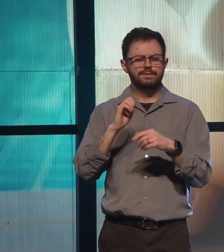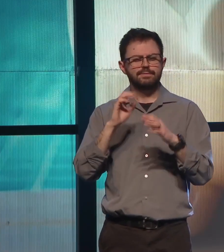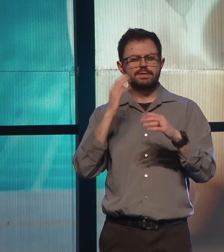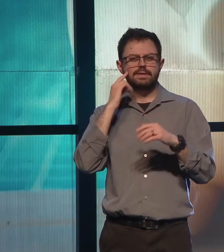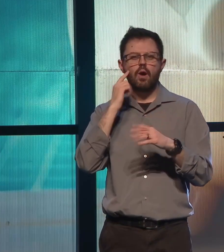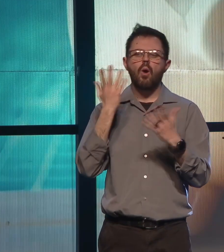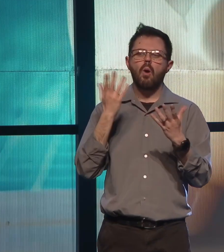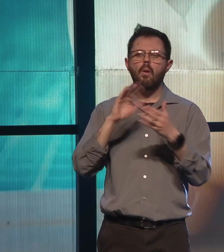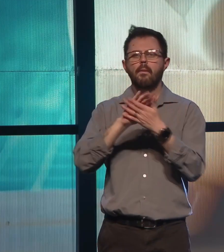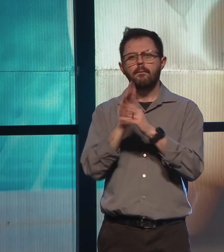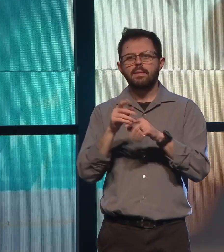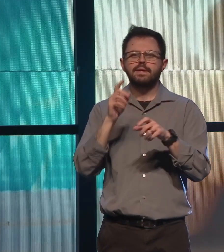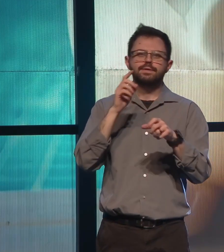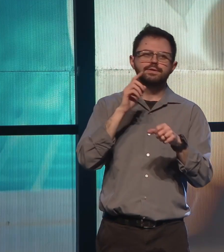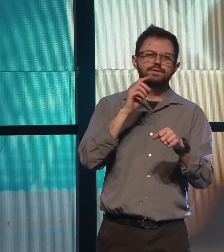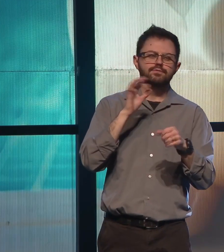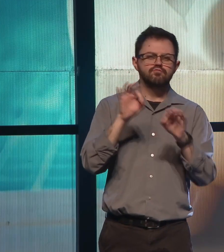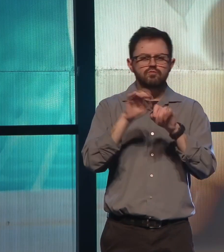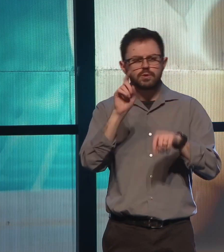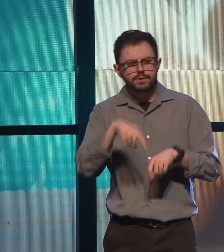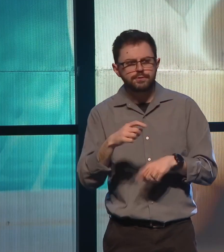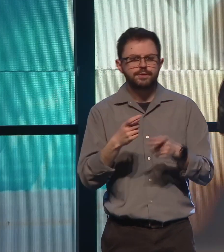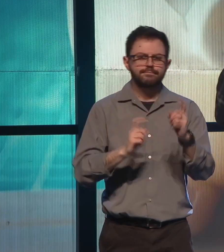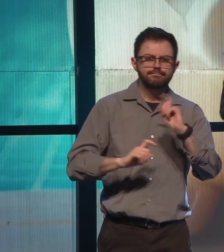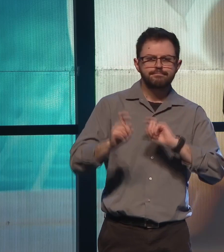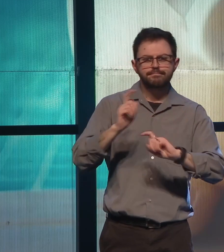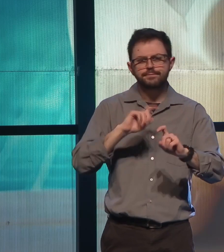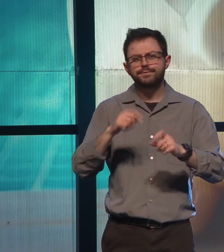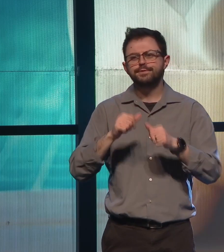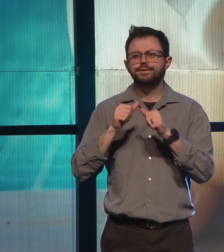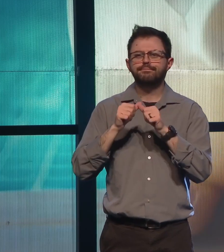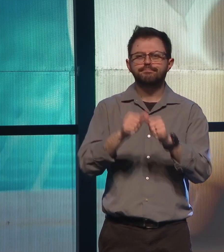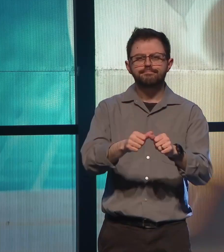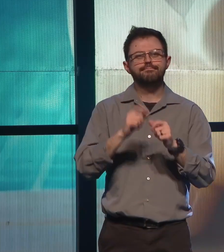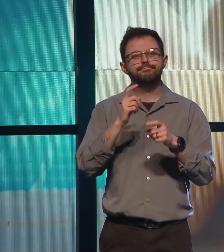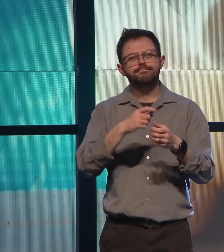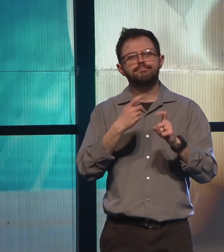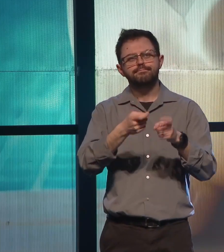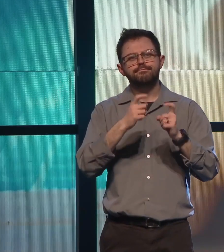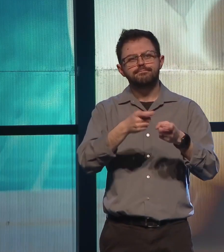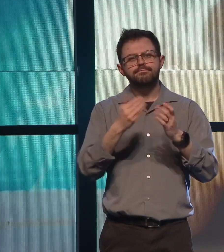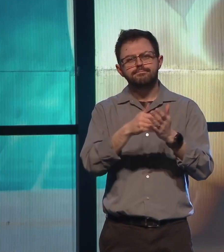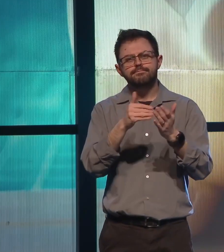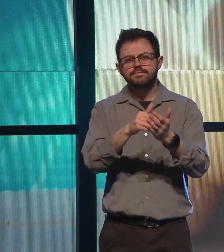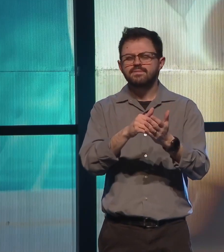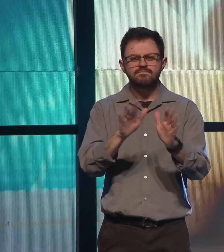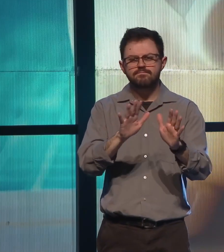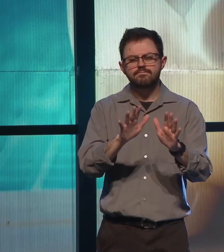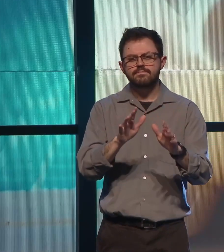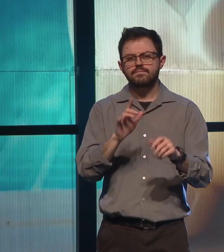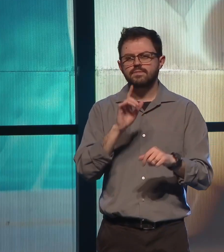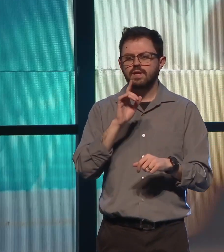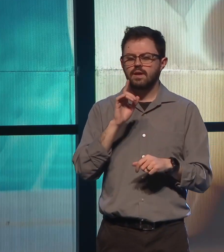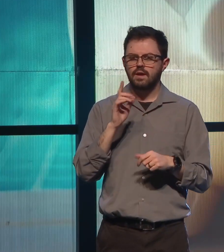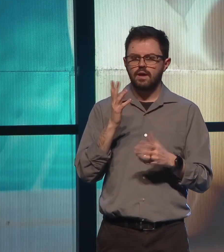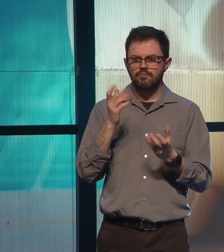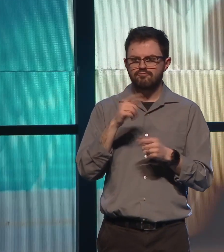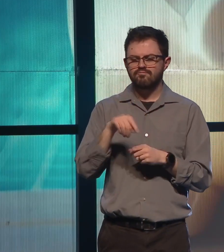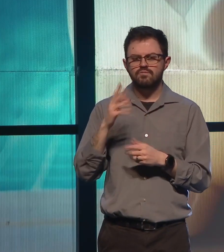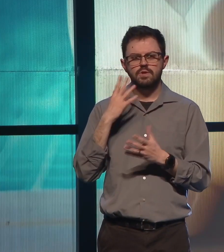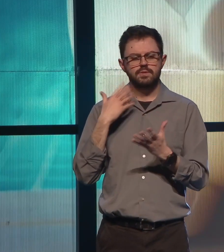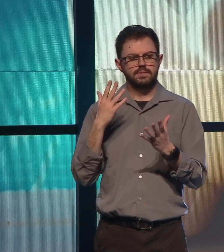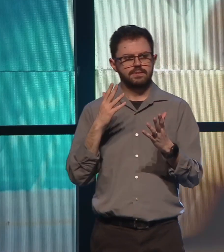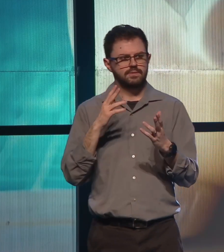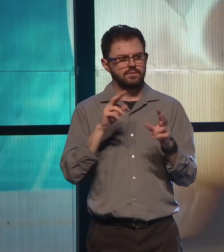And a lot of times what that means is to say, well, like, I'm going to keep my eyes open for where the universe brings resources for me to be able to